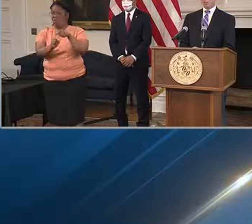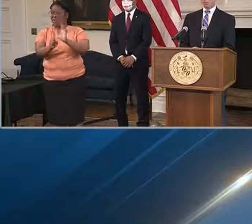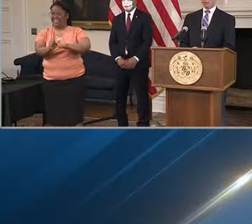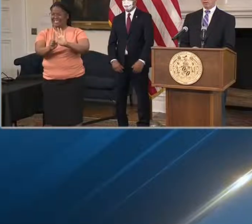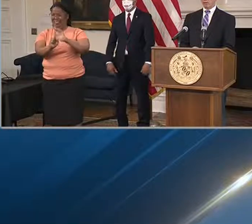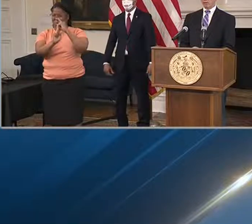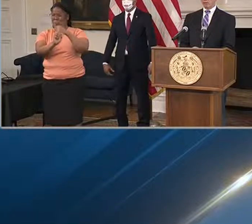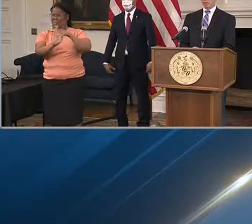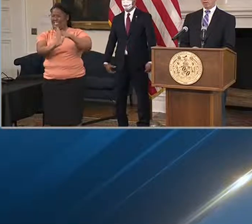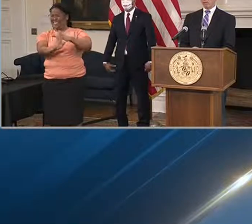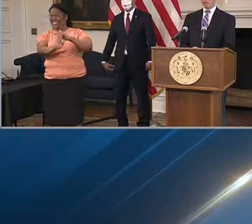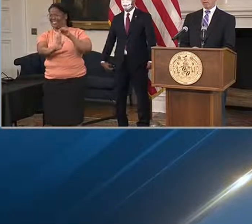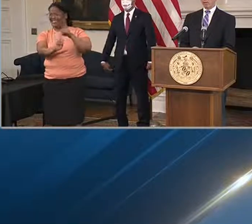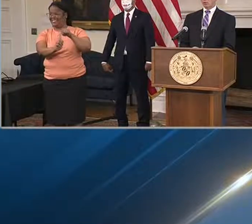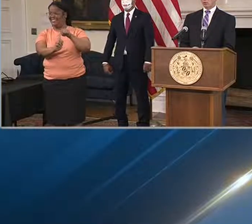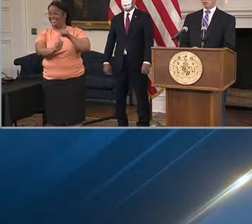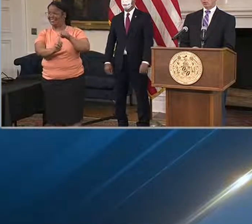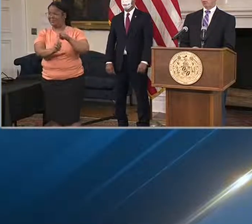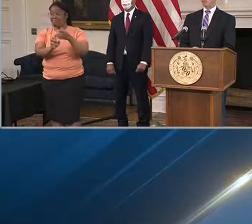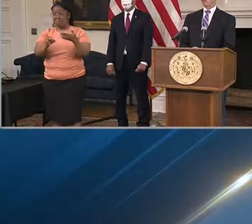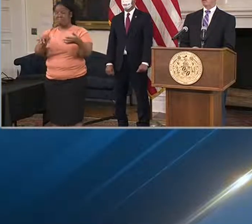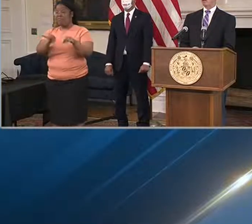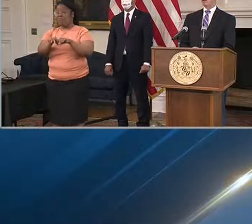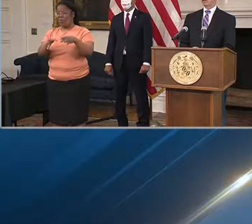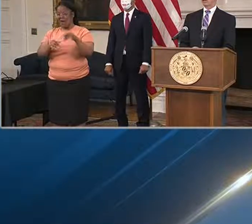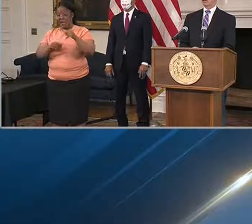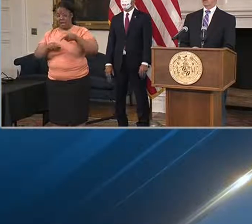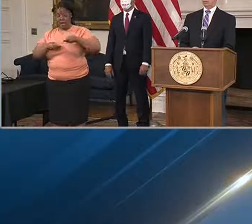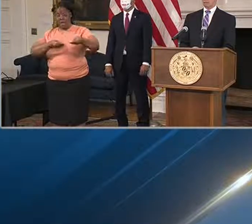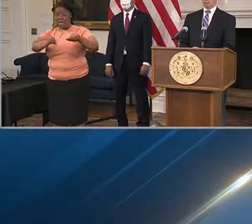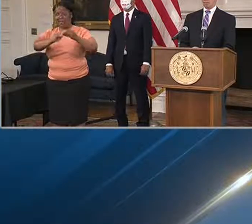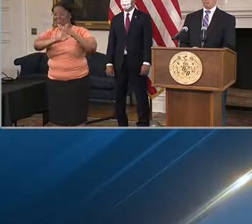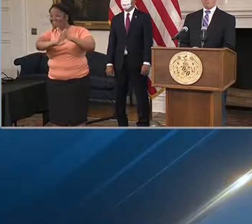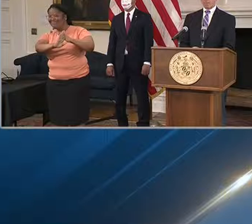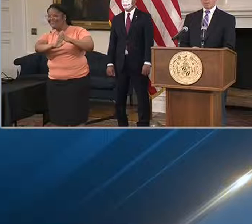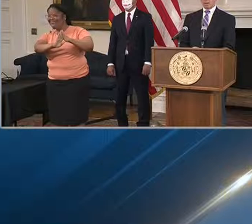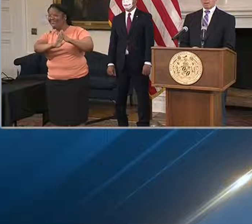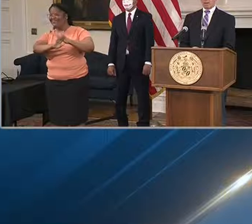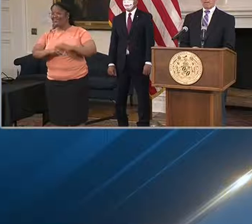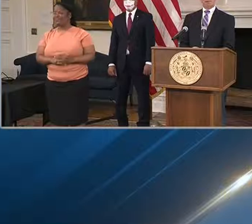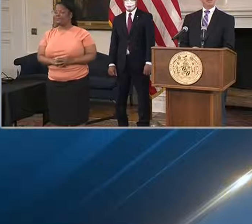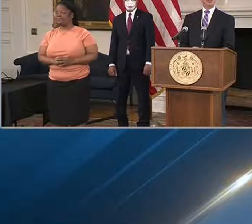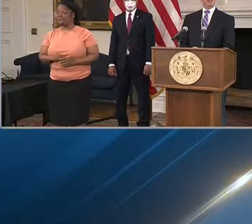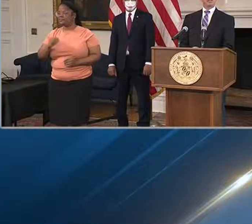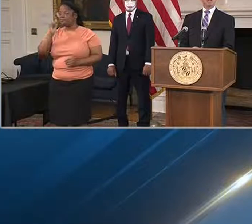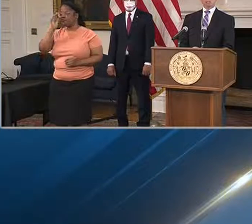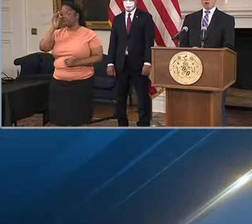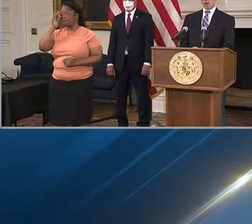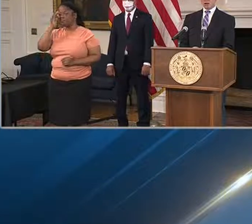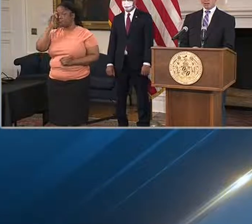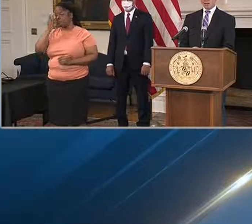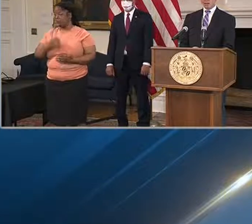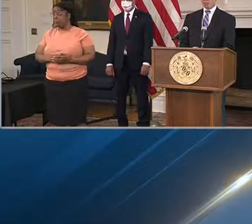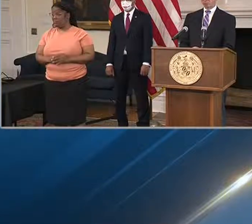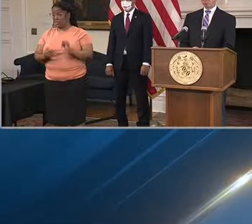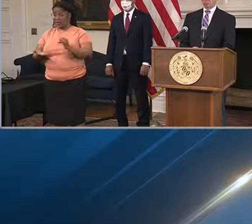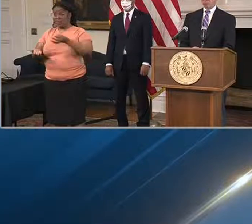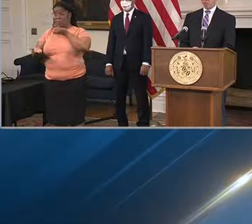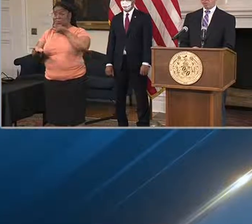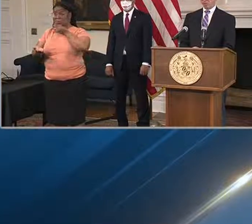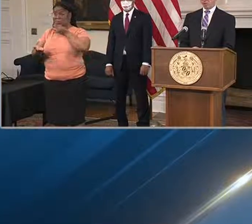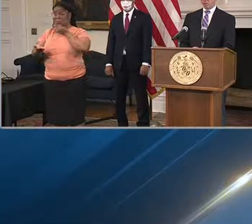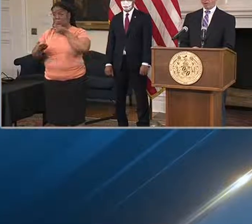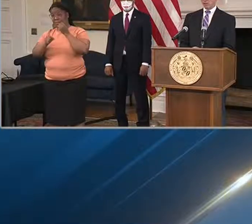to make people more ill, and to resist or avoid the treatments that currently exist. As baseball season is starting, I thought I